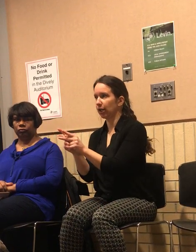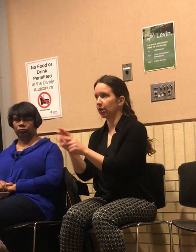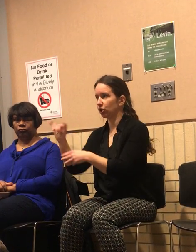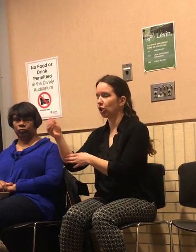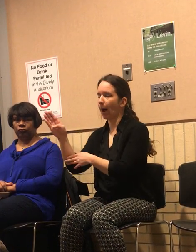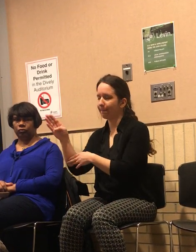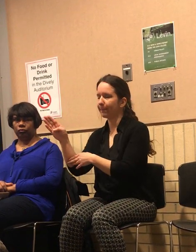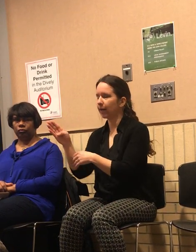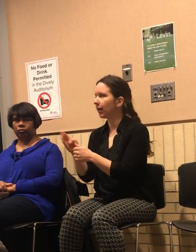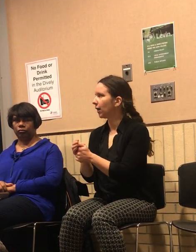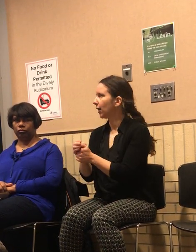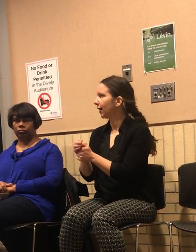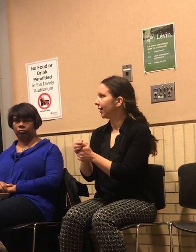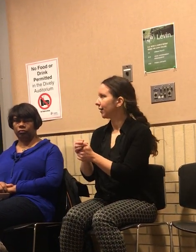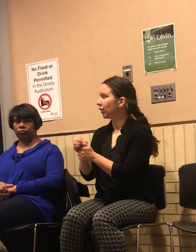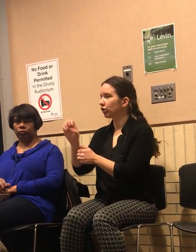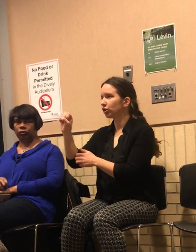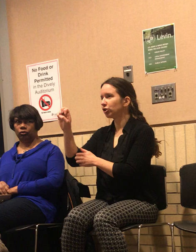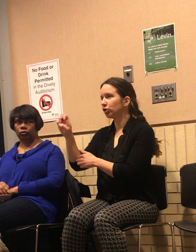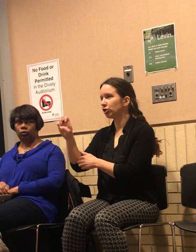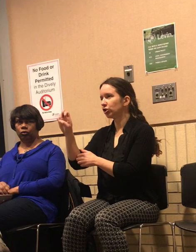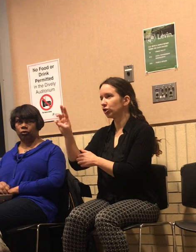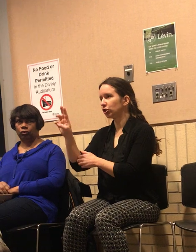Can you raise your hand if you've heard of the sewer district?